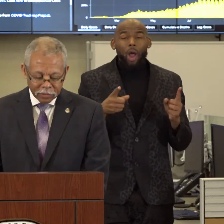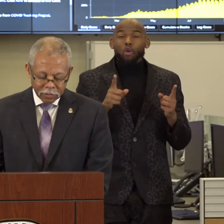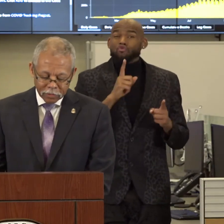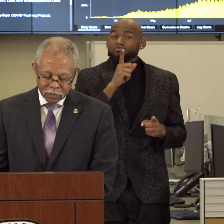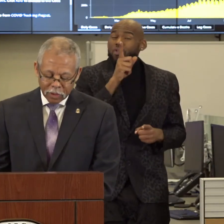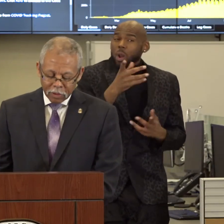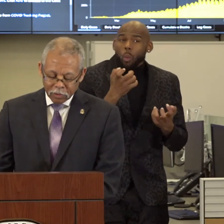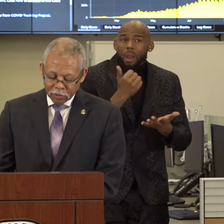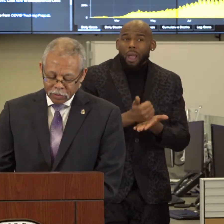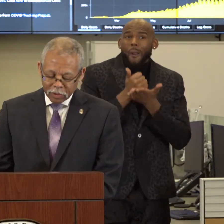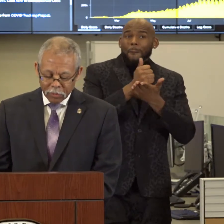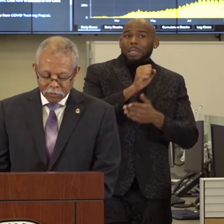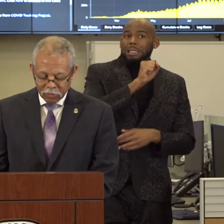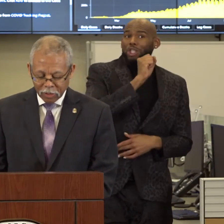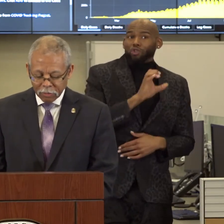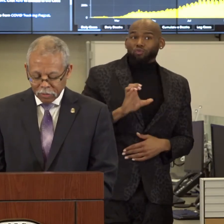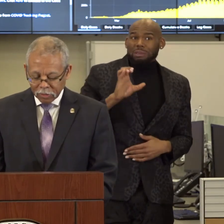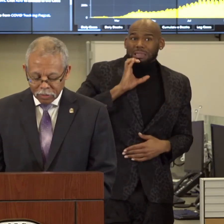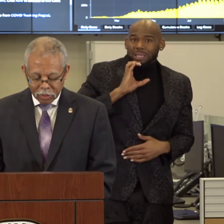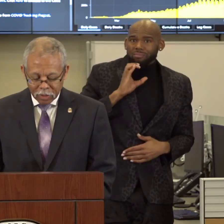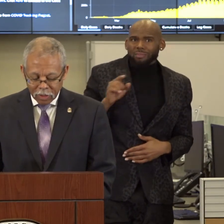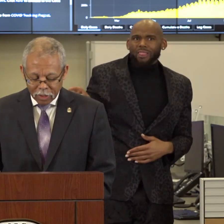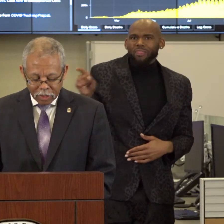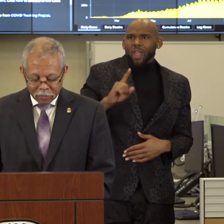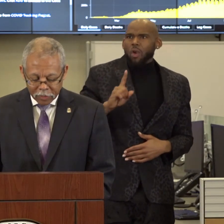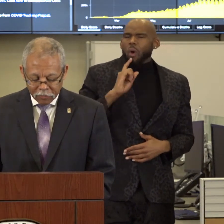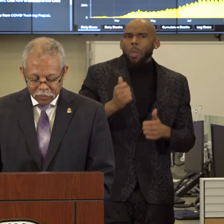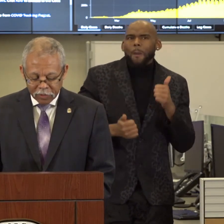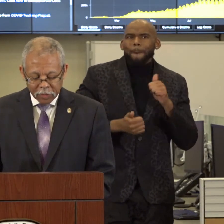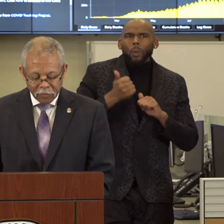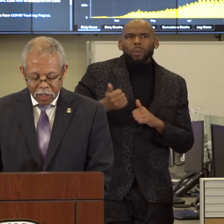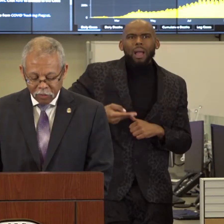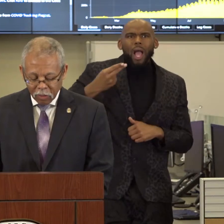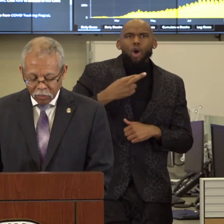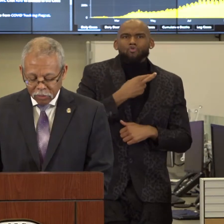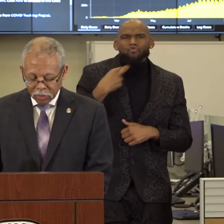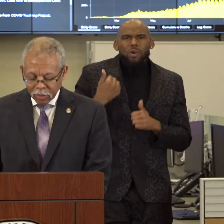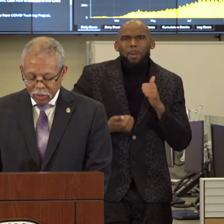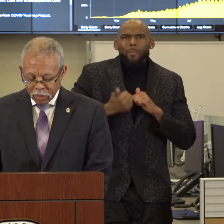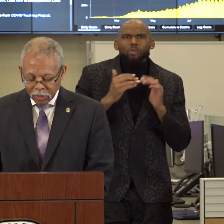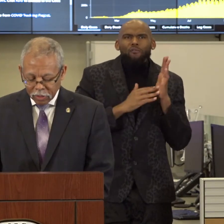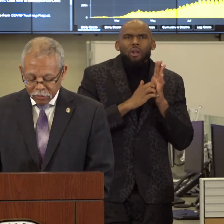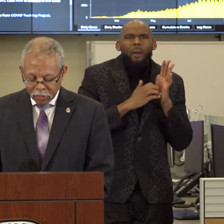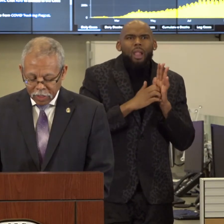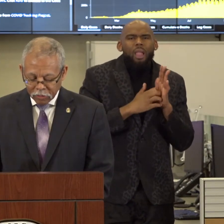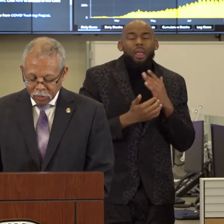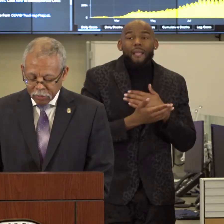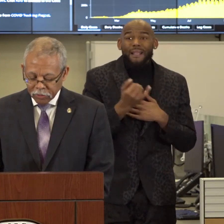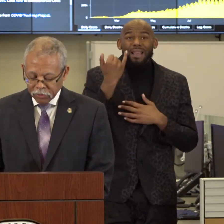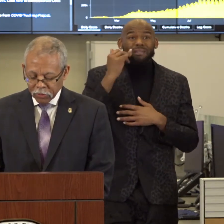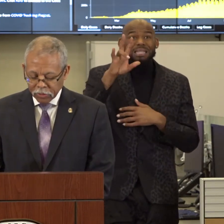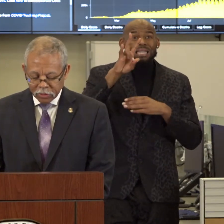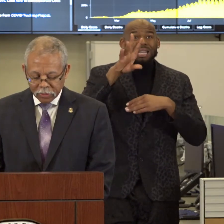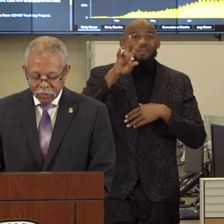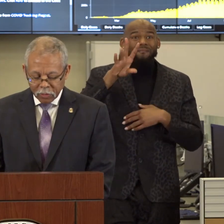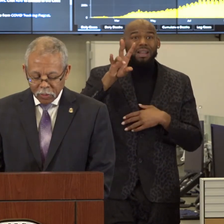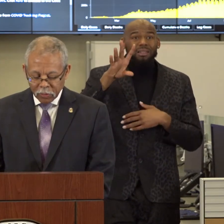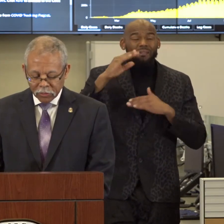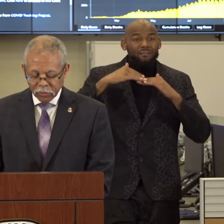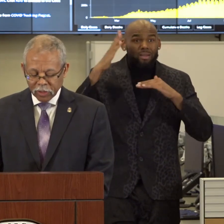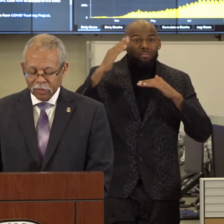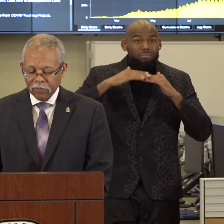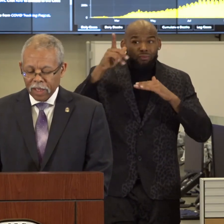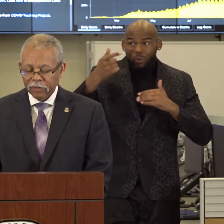senior citizens, because they're the most vulnerable. If you're 75 or older and you're a Prince Georgian,